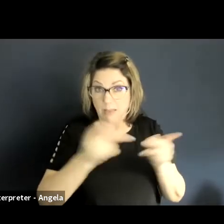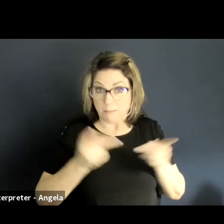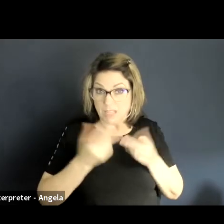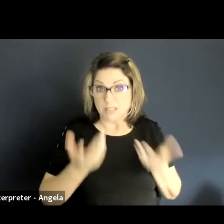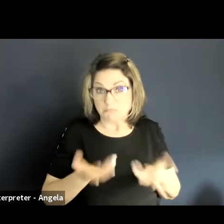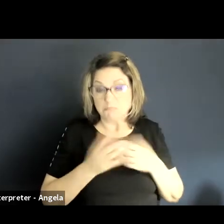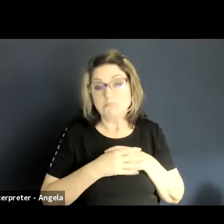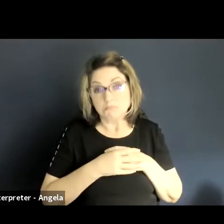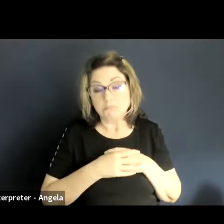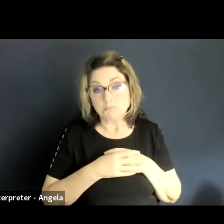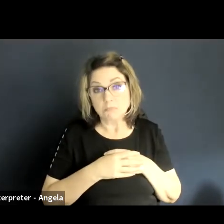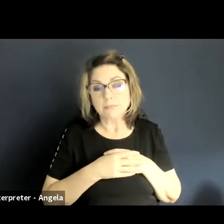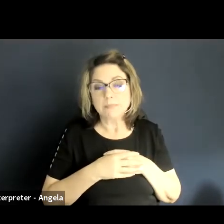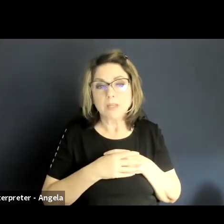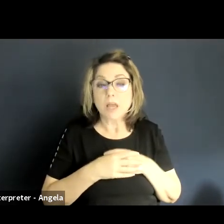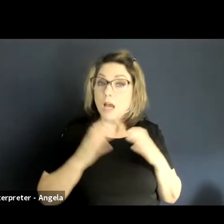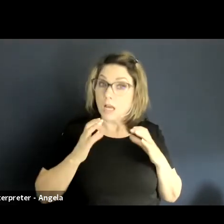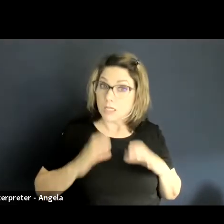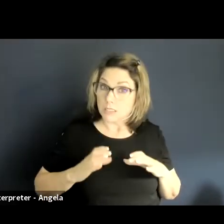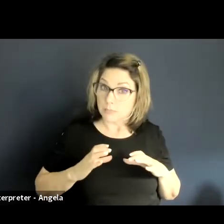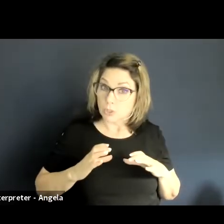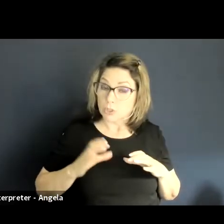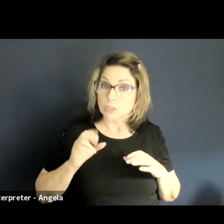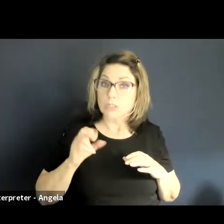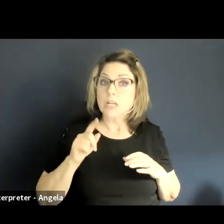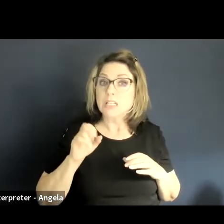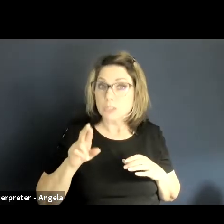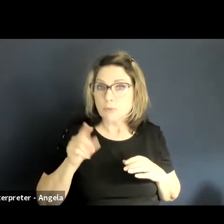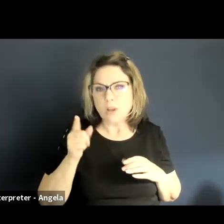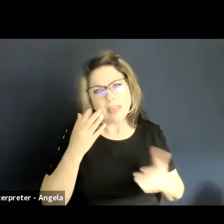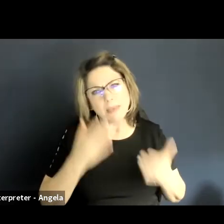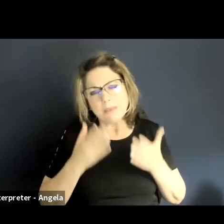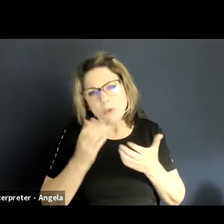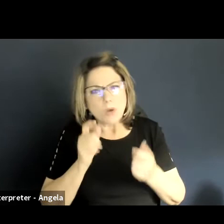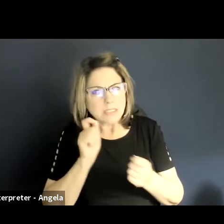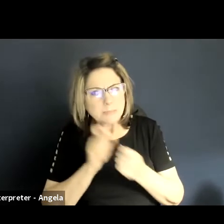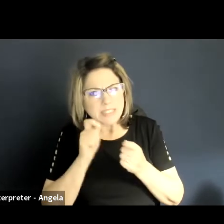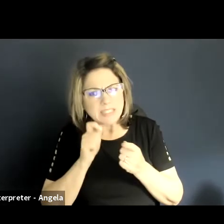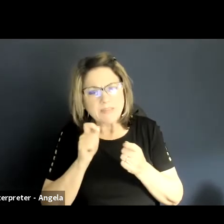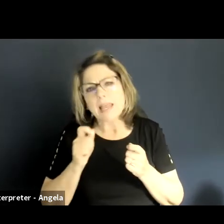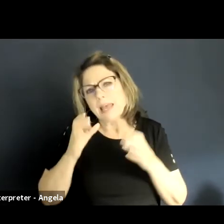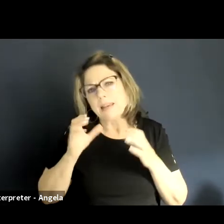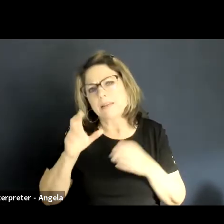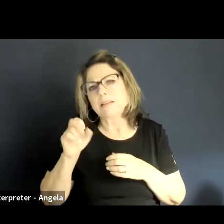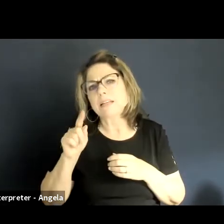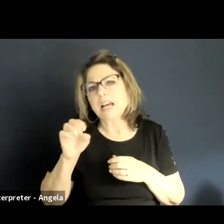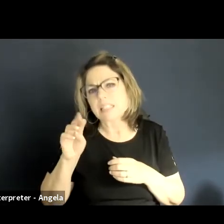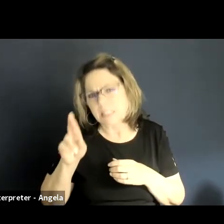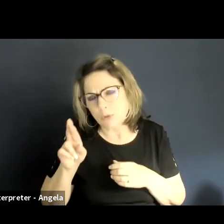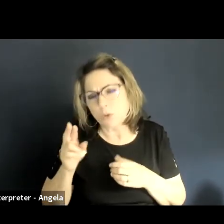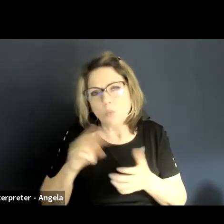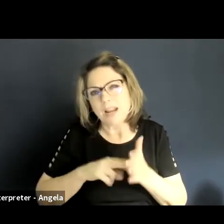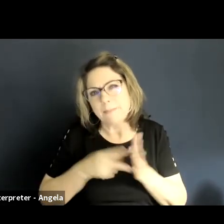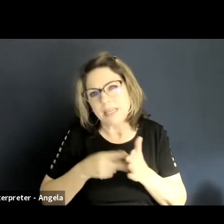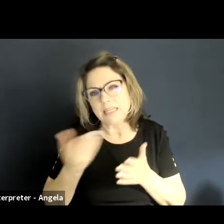So what about customers? They may also have specific outcomes. And by customers, I'm kind of what we traditionally